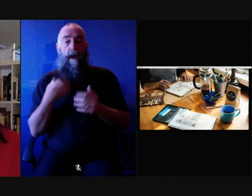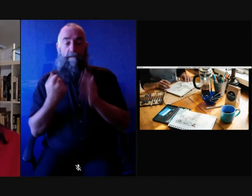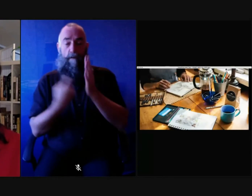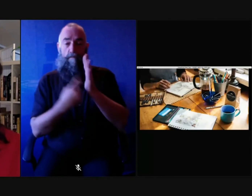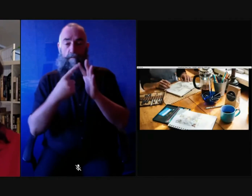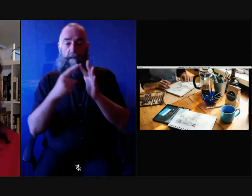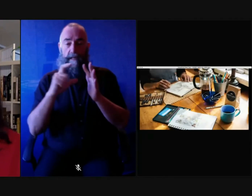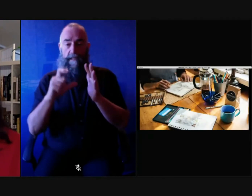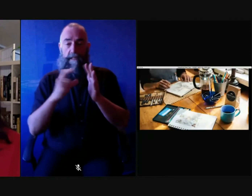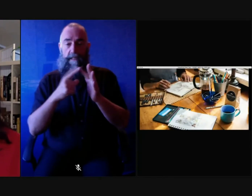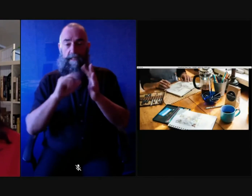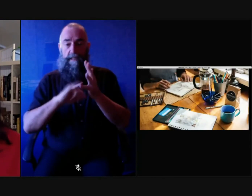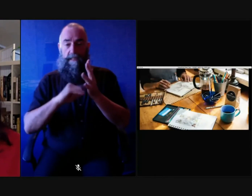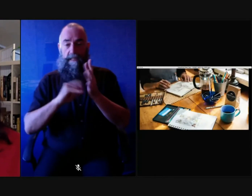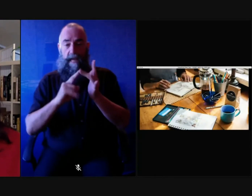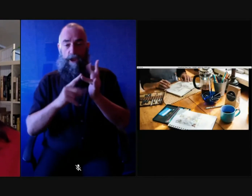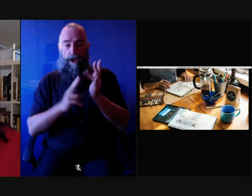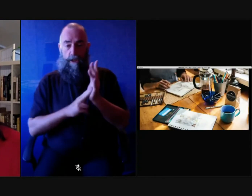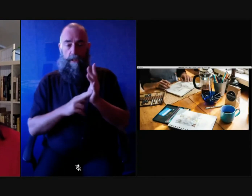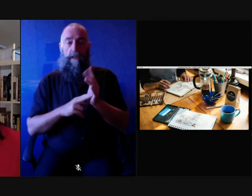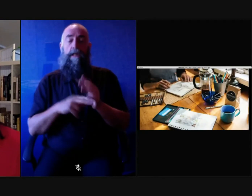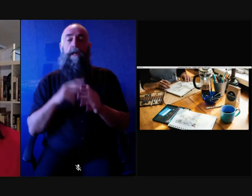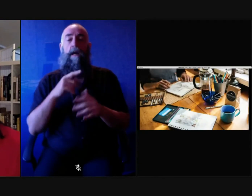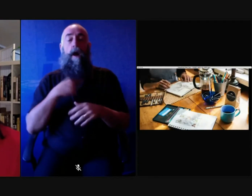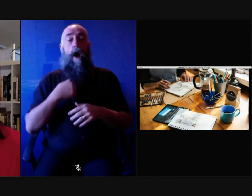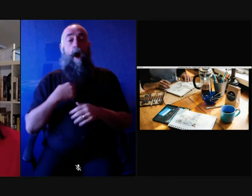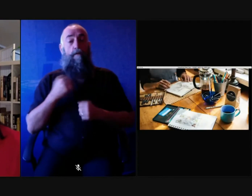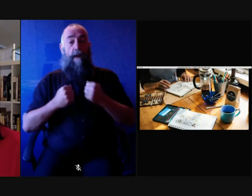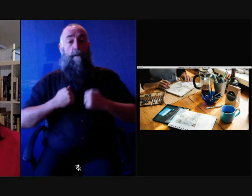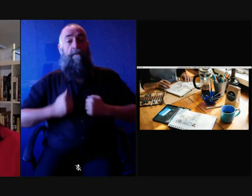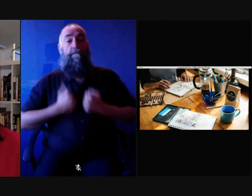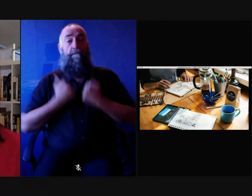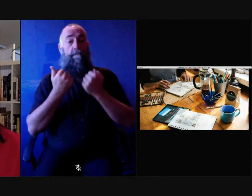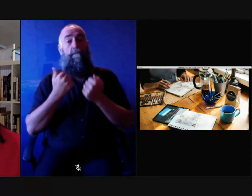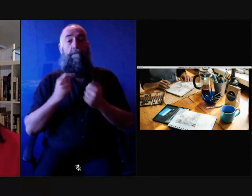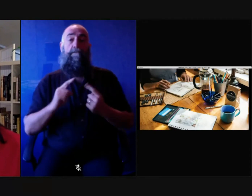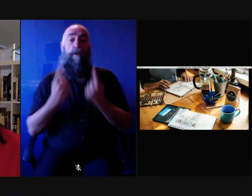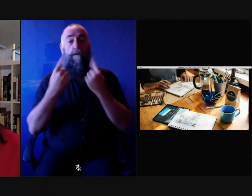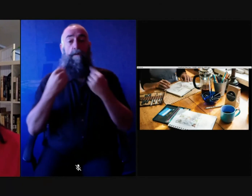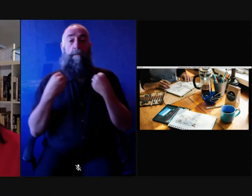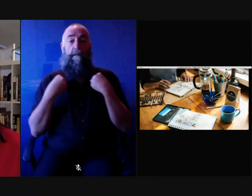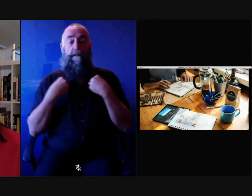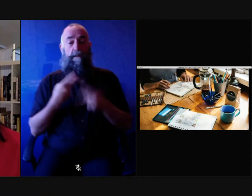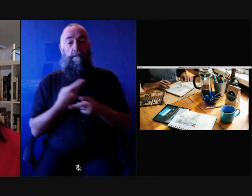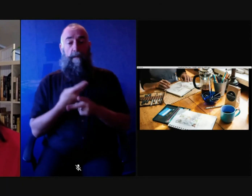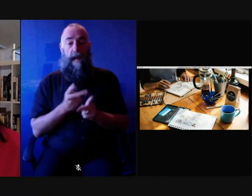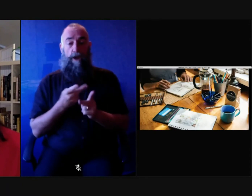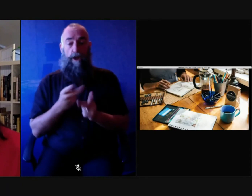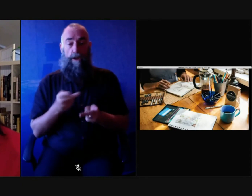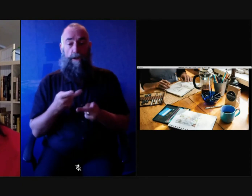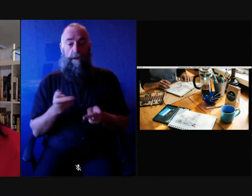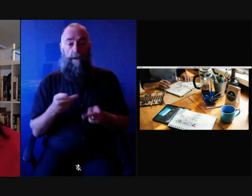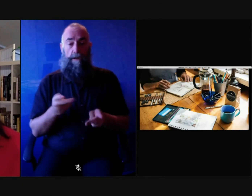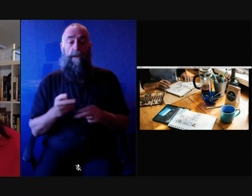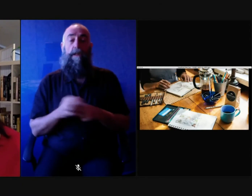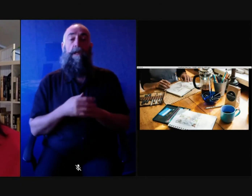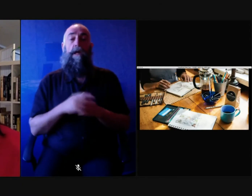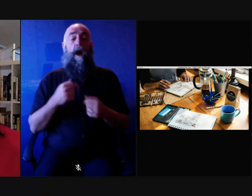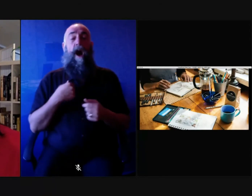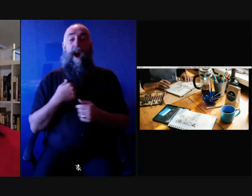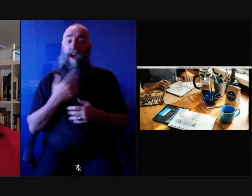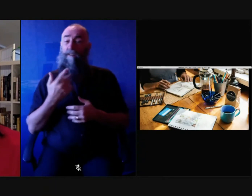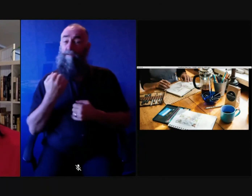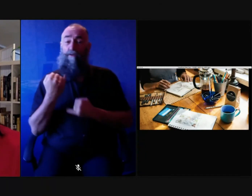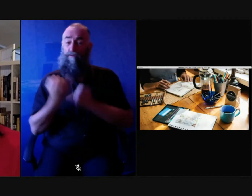running my own production company, and I've been freelancing for about 8 years, I really struggled with the lack